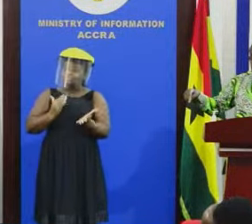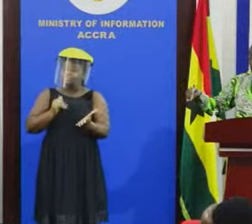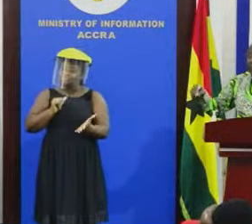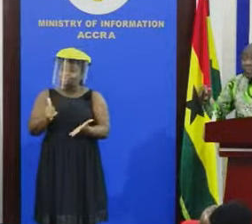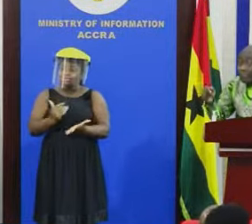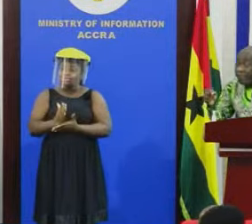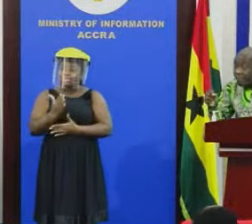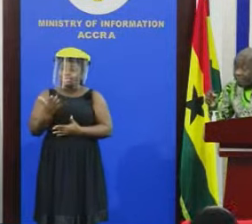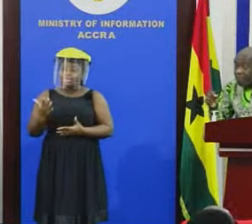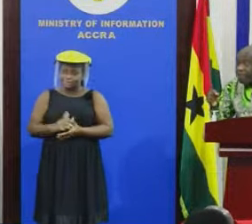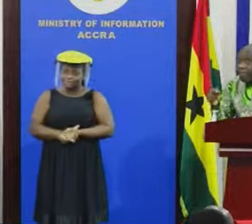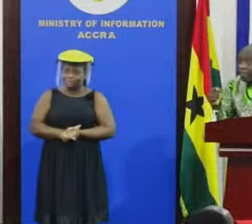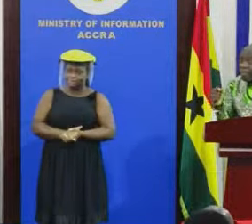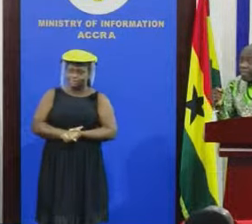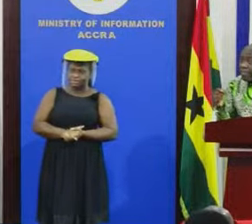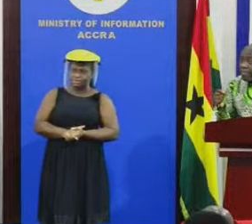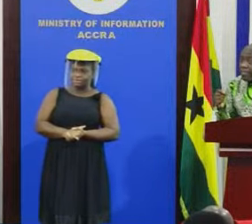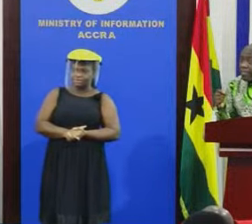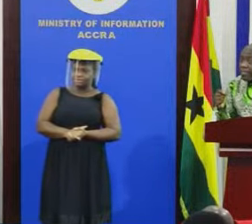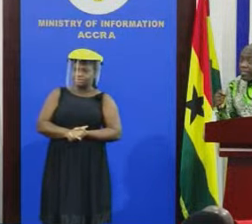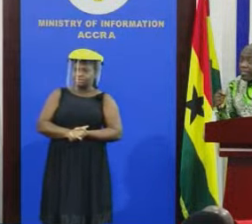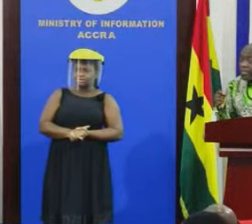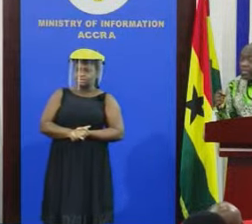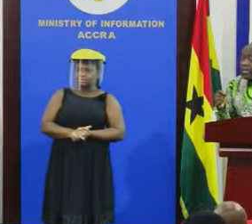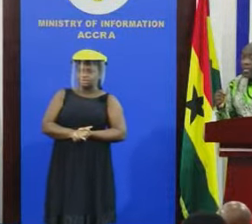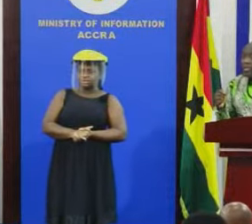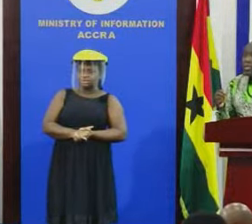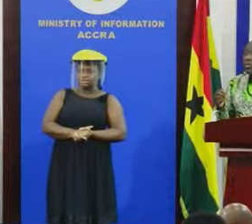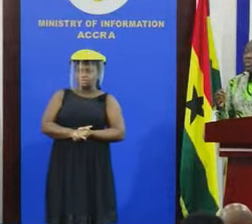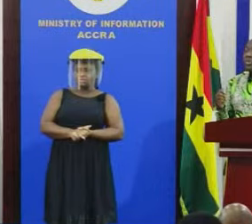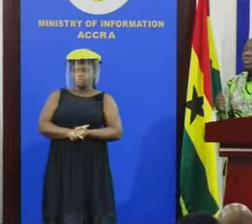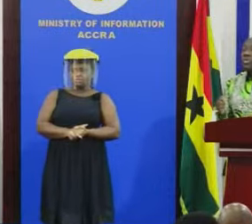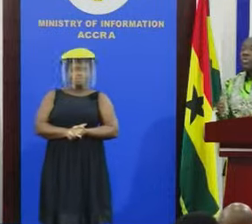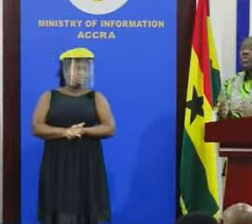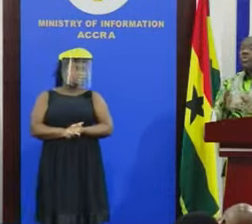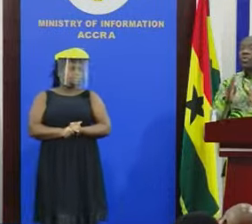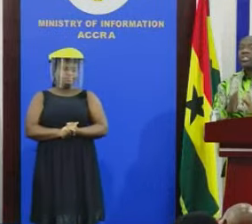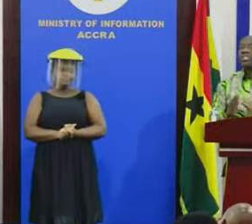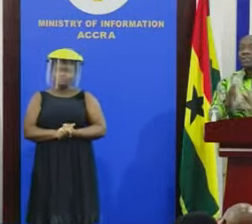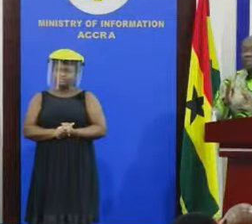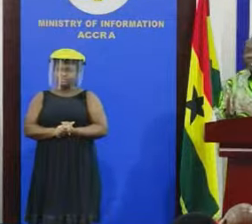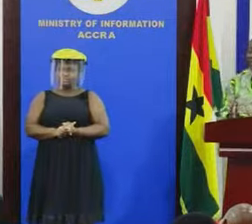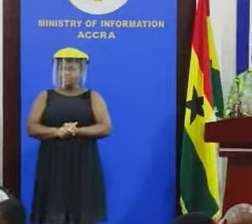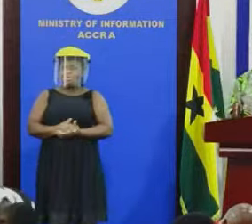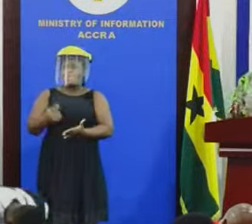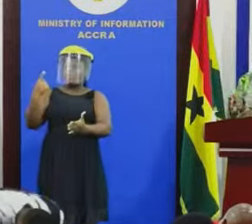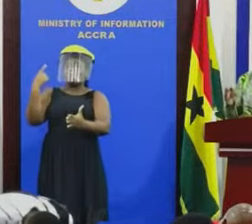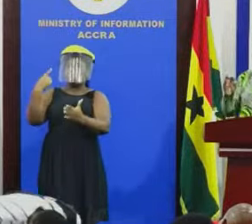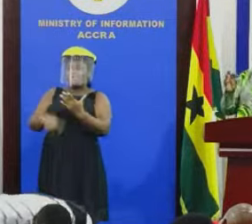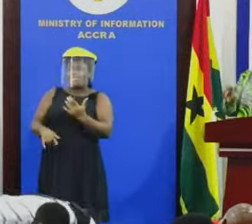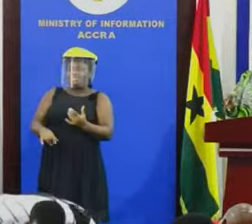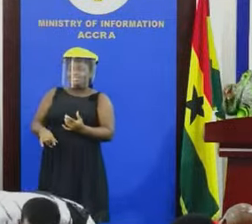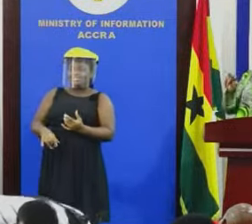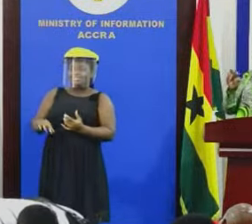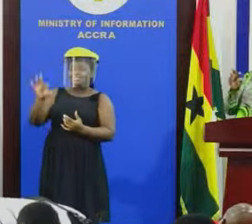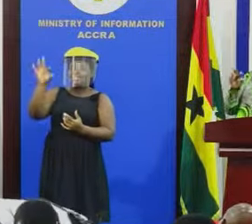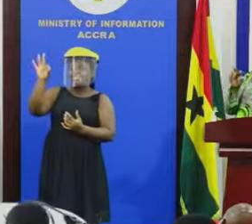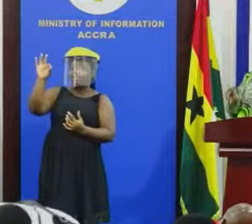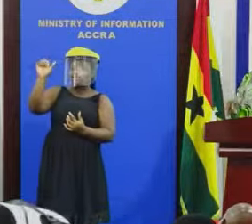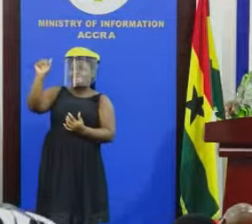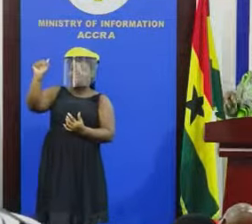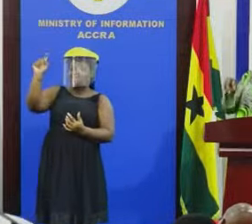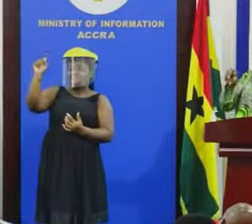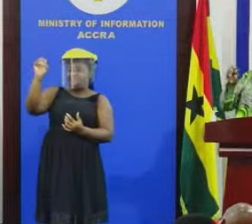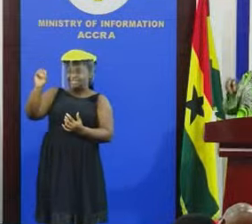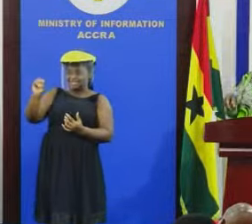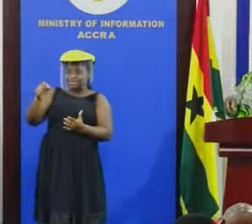I'm trying to find out from him what will be their fate if that is done. What is the fate of the owner of a wooden